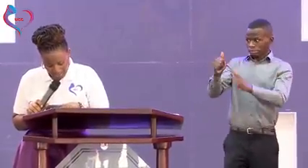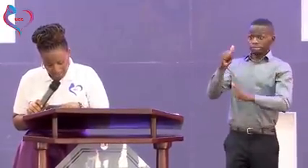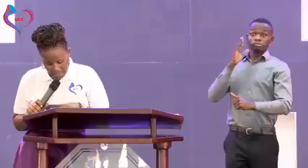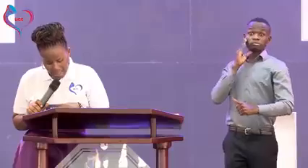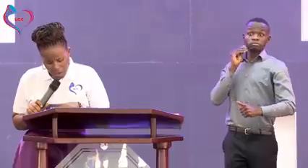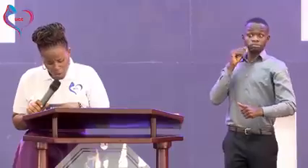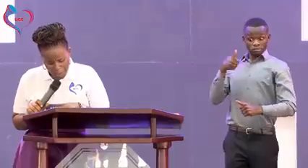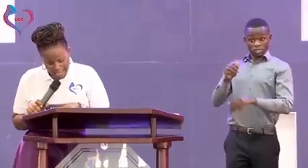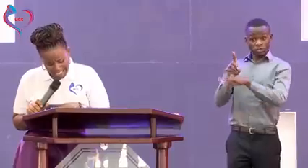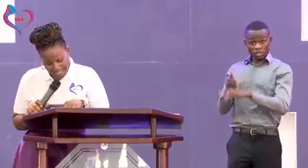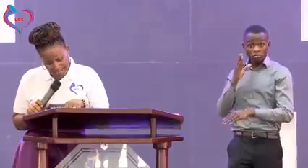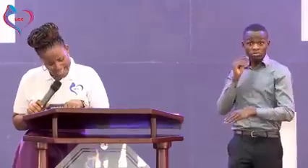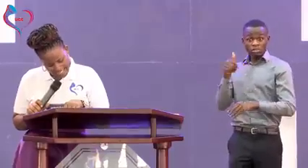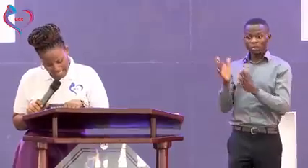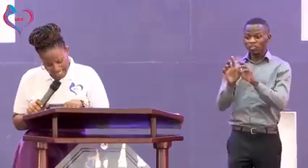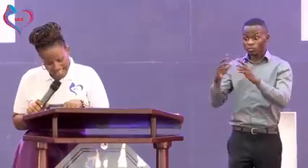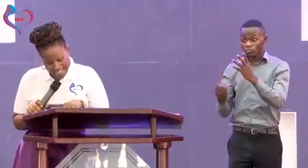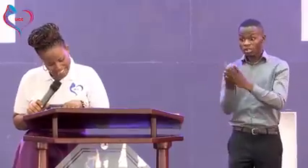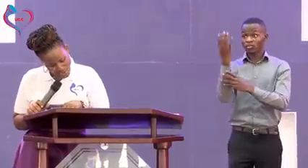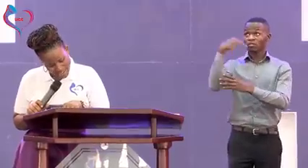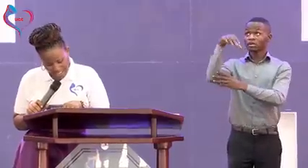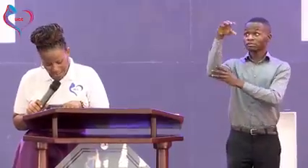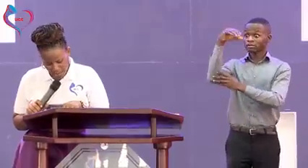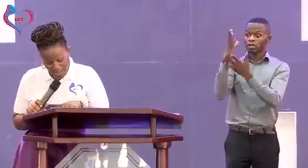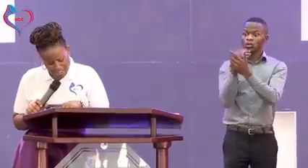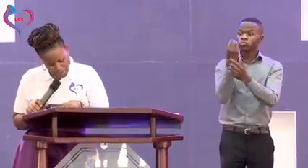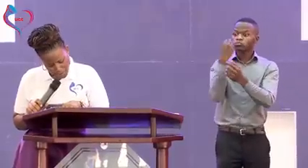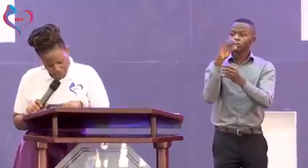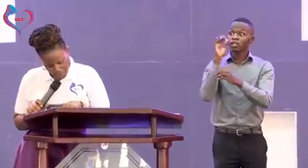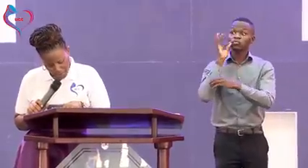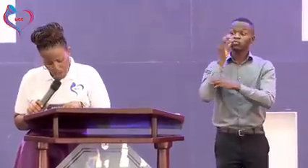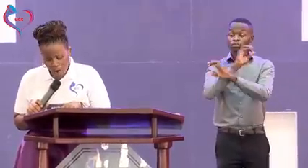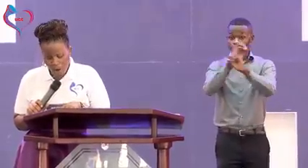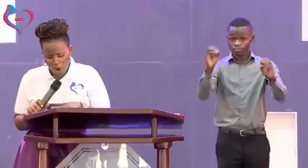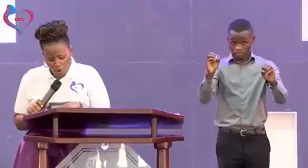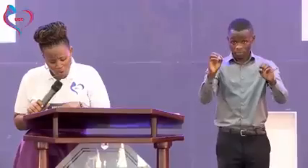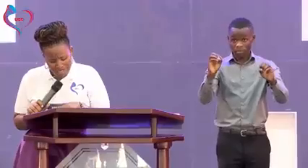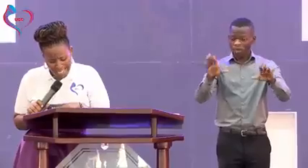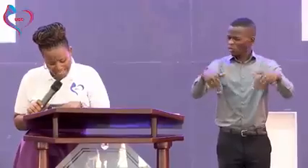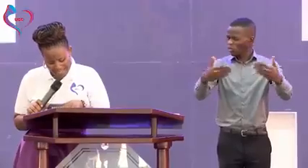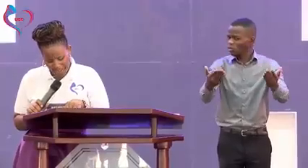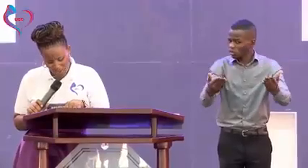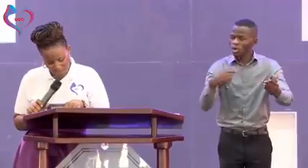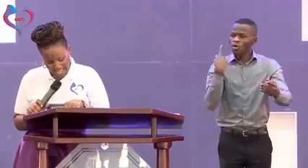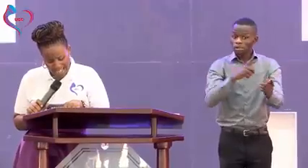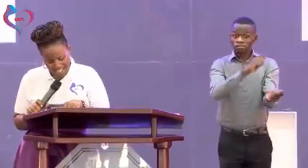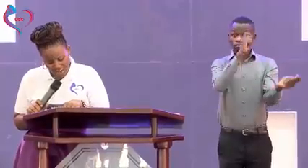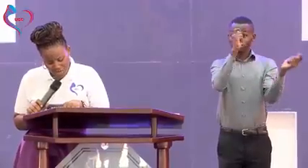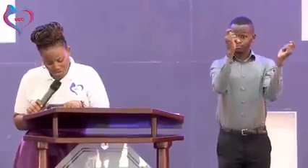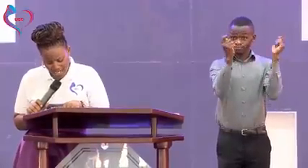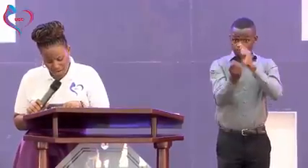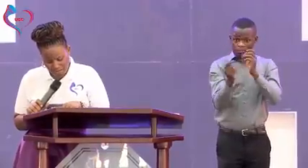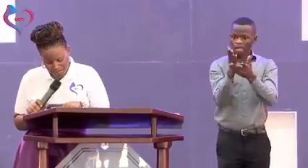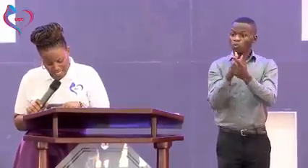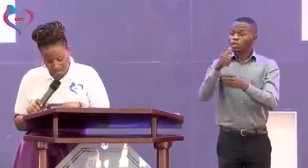at his own expense, who plants a vineyard and does not eat of its fruit, or who tends a flock and does